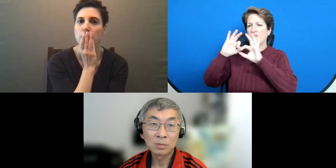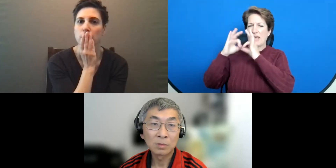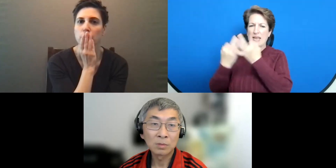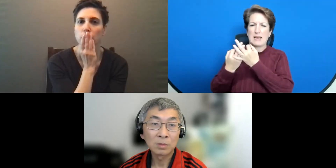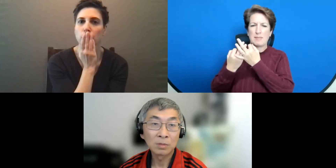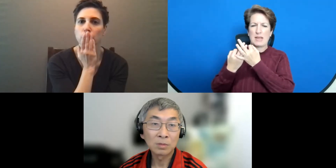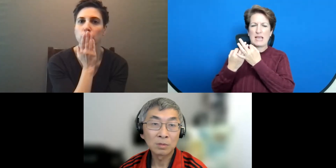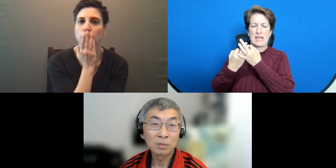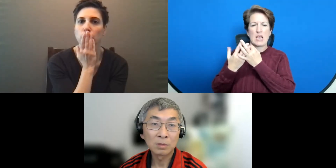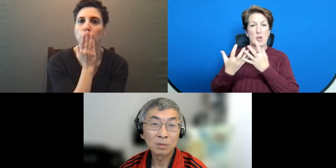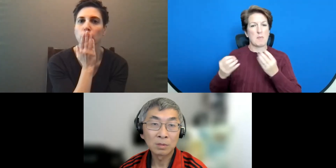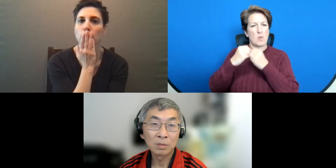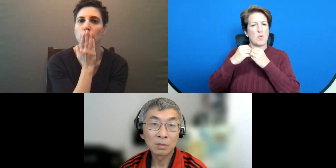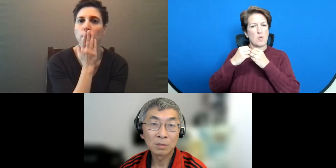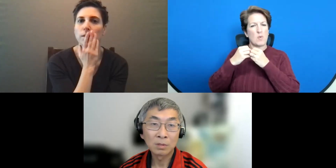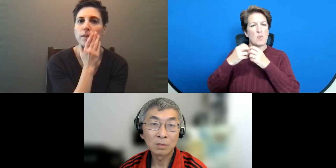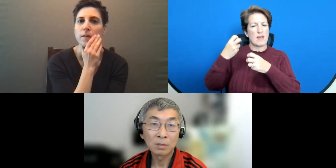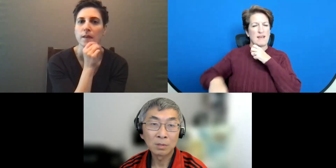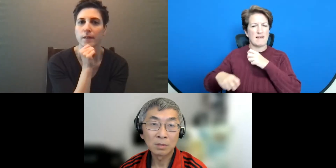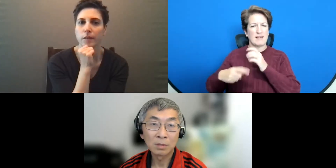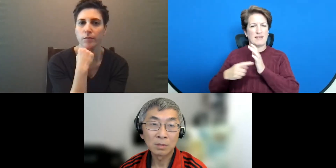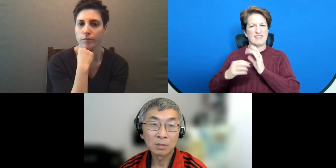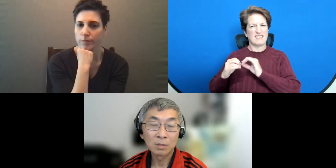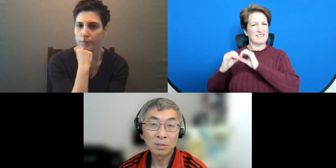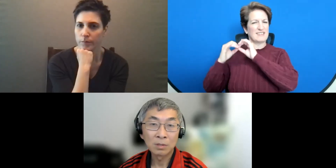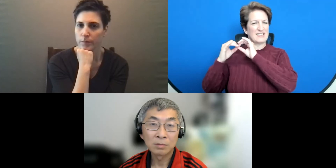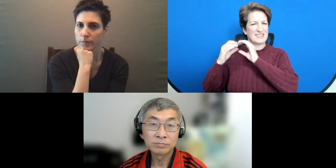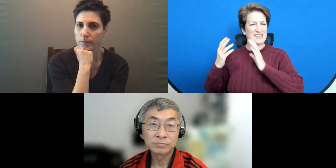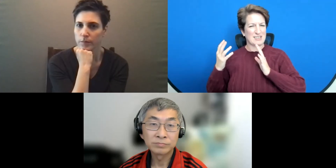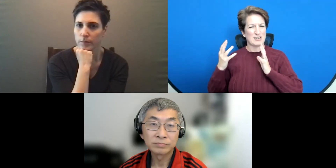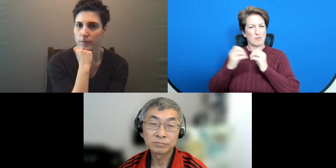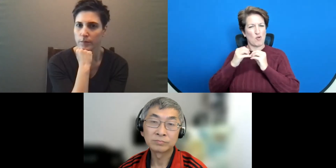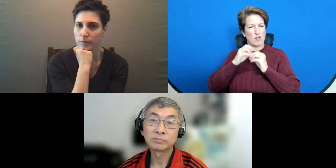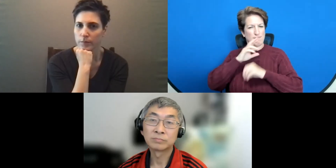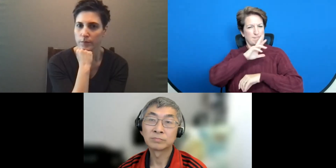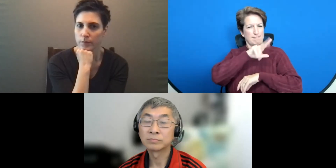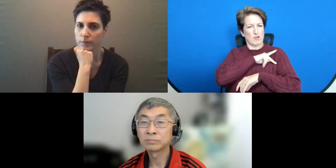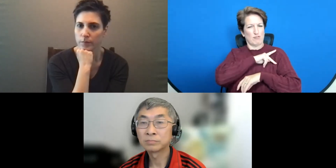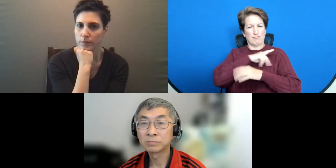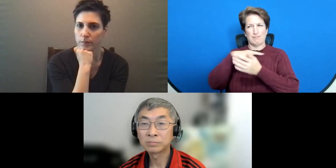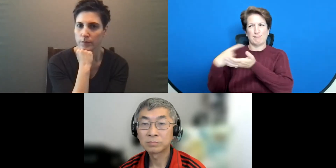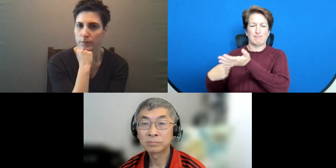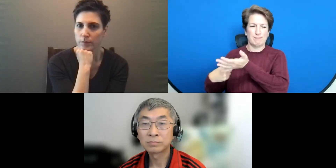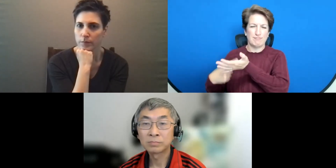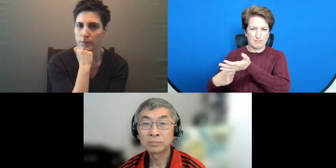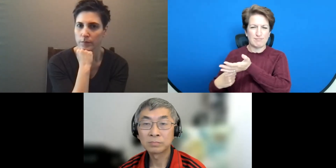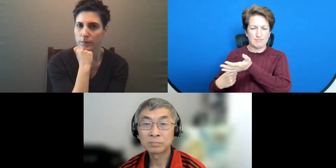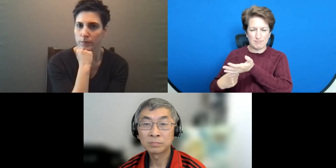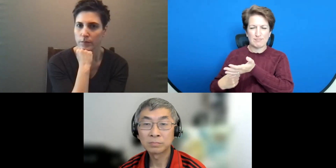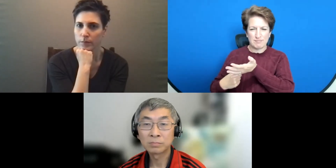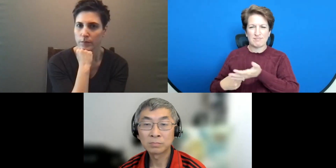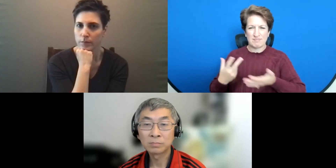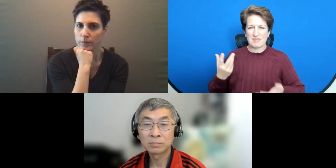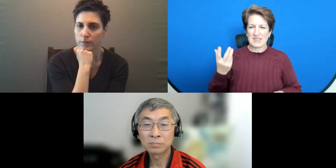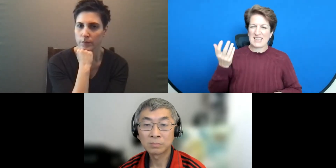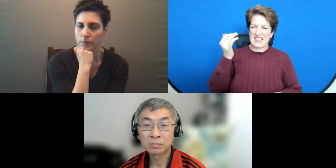of an obstacle, because it tends to get a little more personal in the conversation. So that's